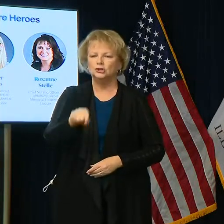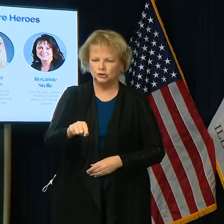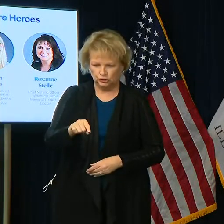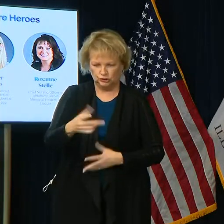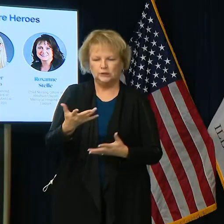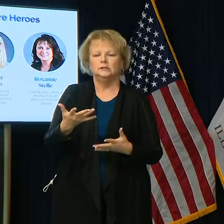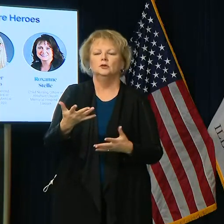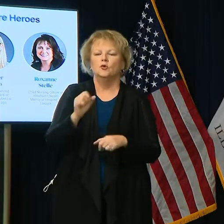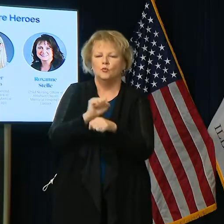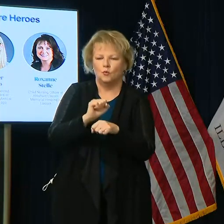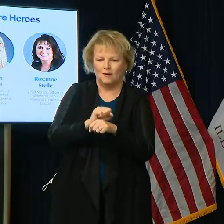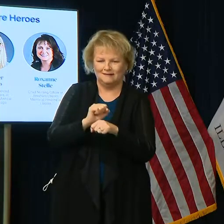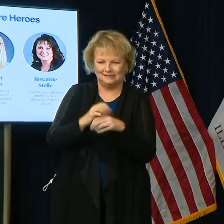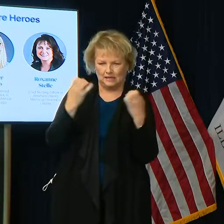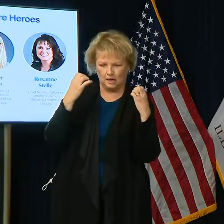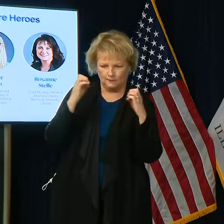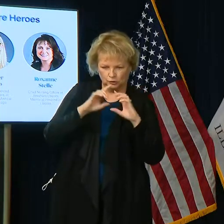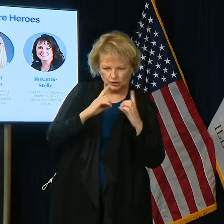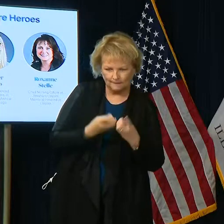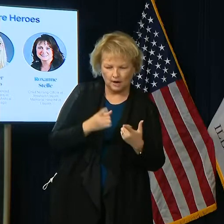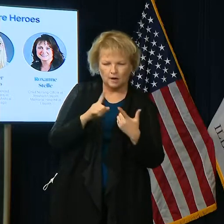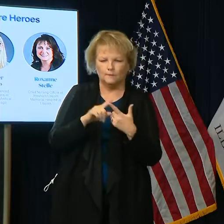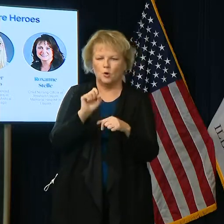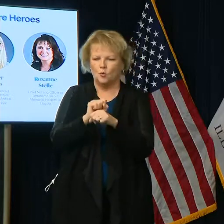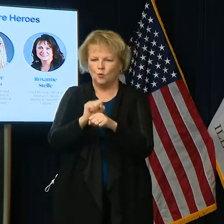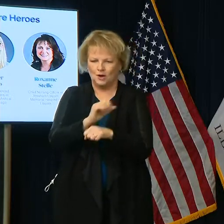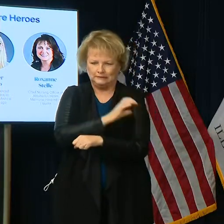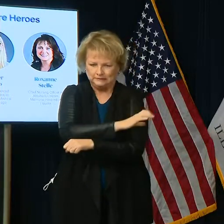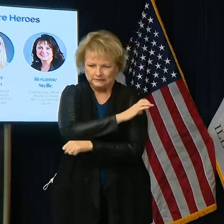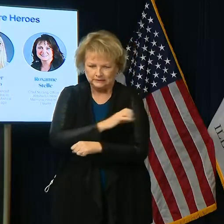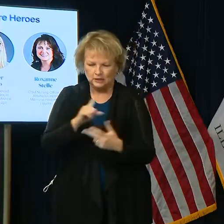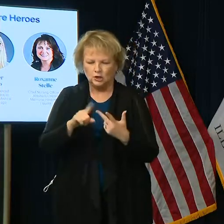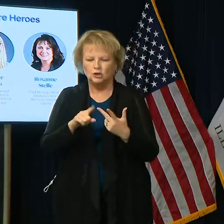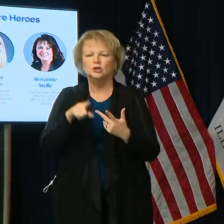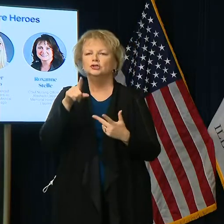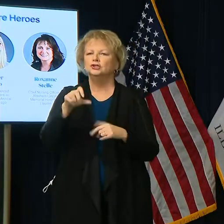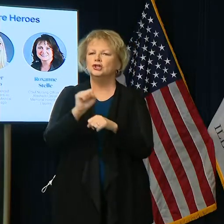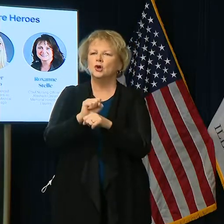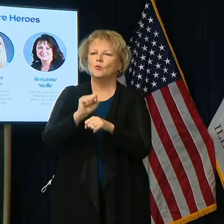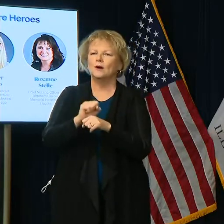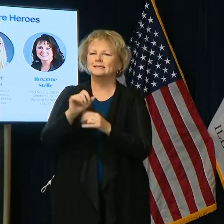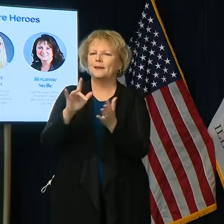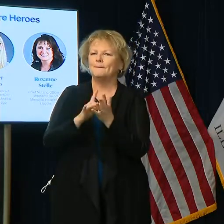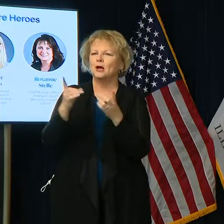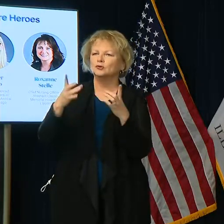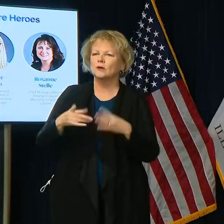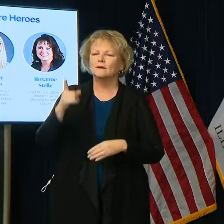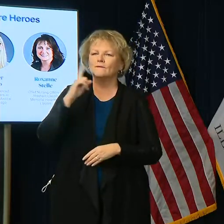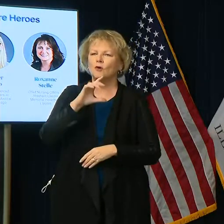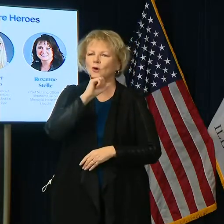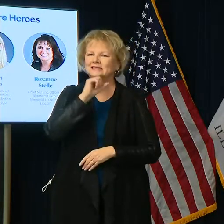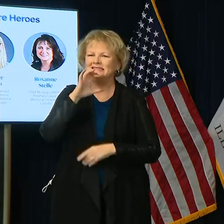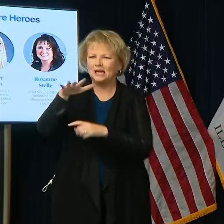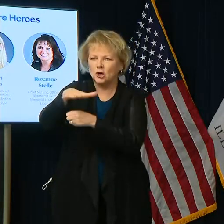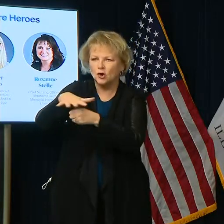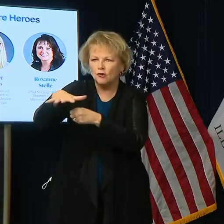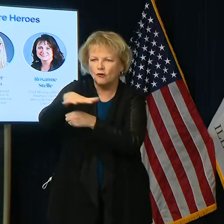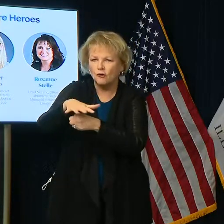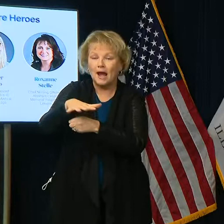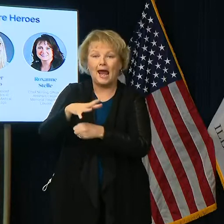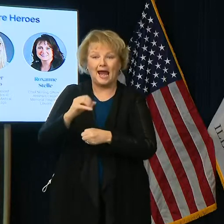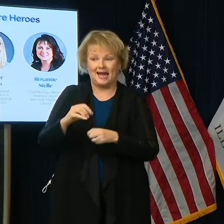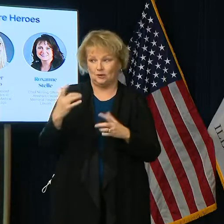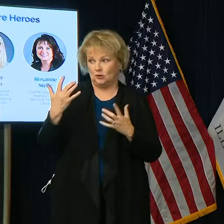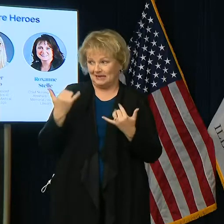department shifts, works the clinic, serves as medical director of the hospital's 60-resident senior campus, and during